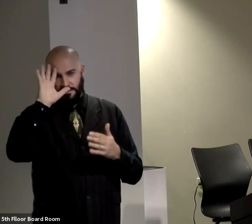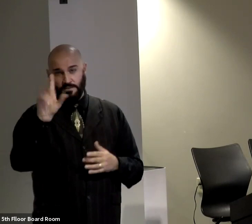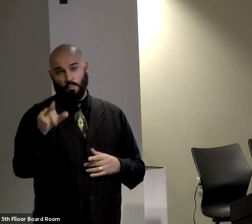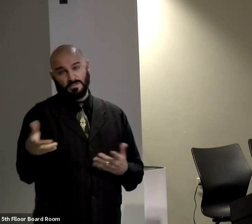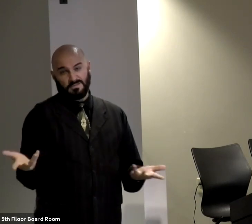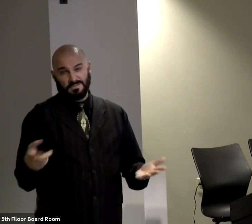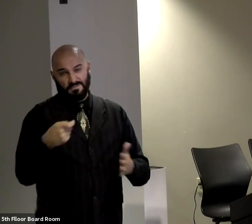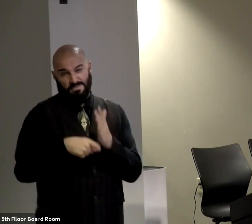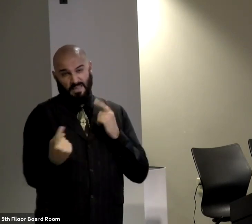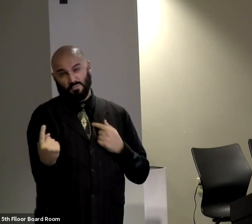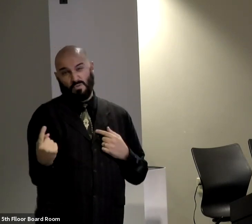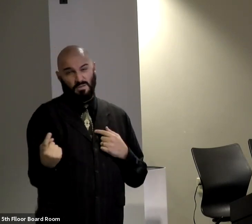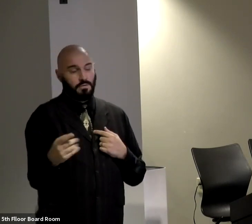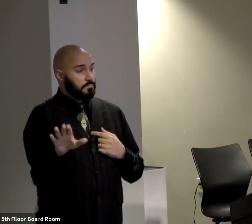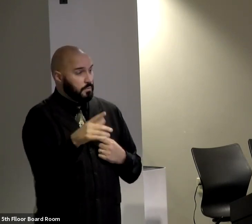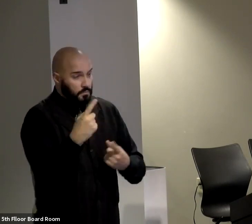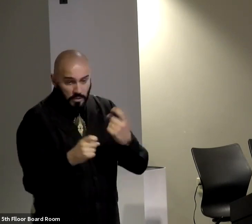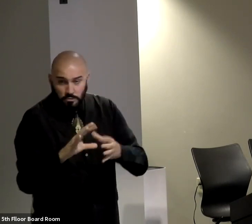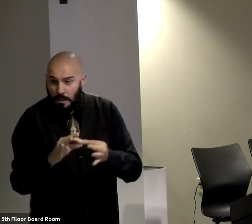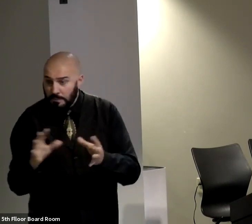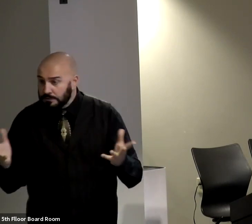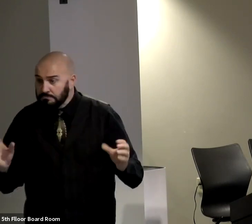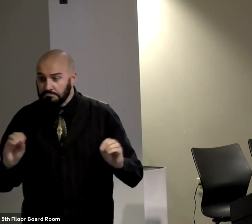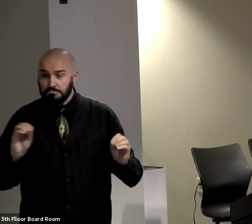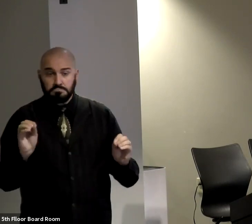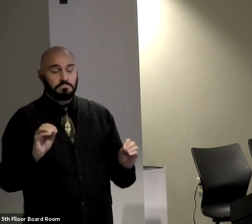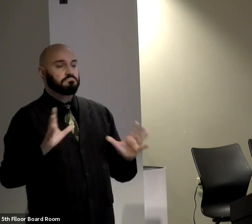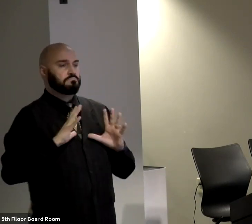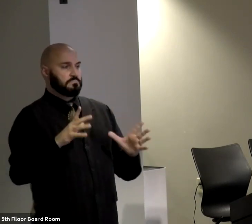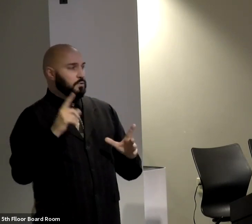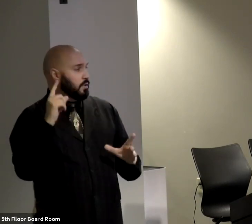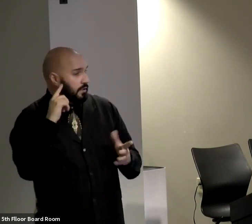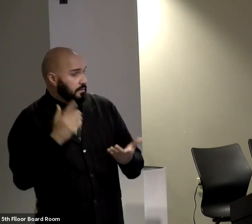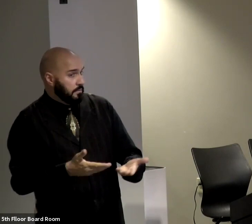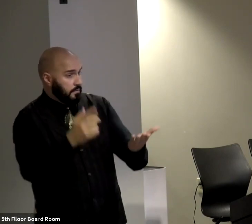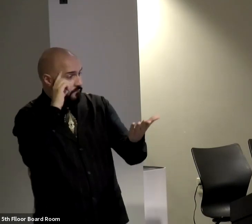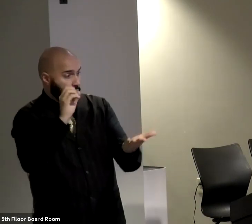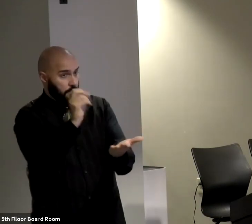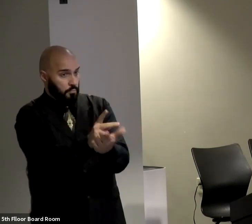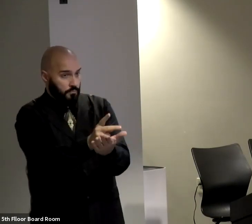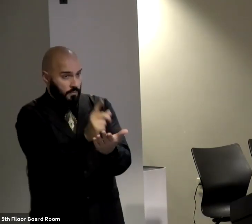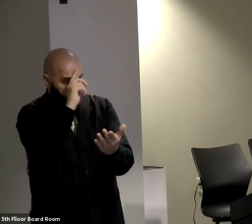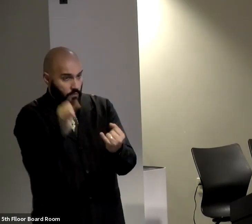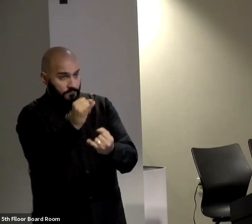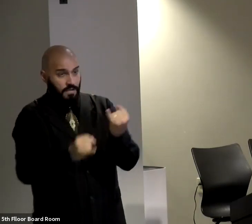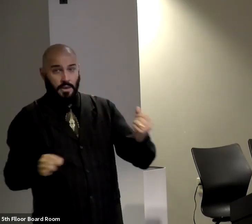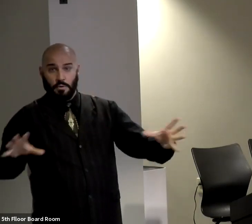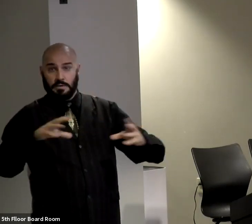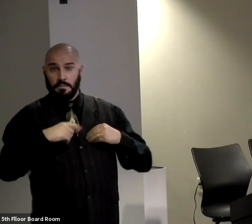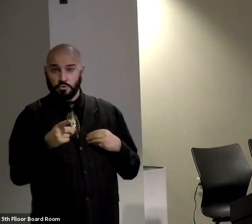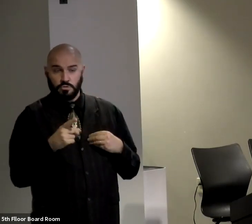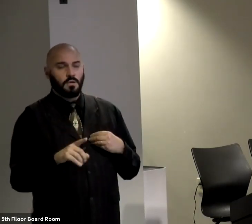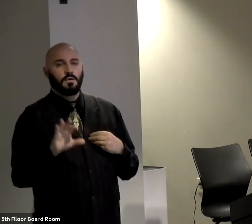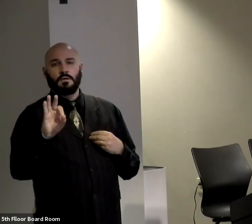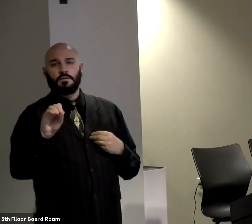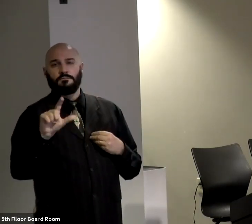comments? Hearing none, is there a motion for approval for final adoption, please? Roger Folsom,